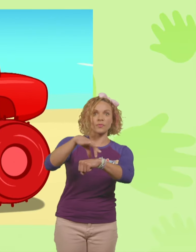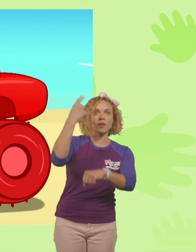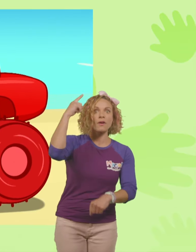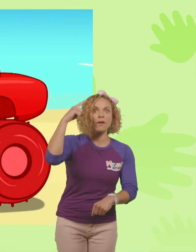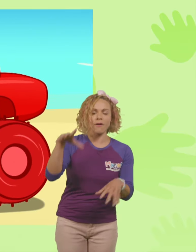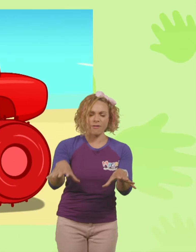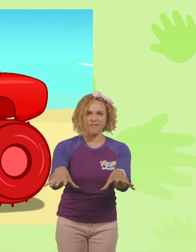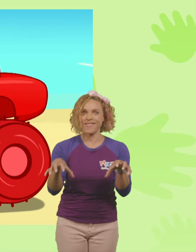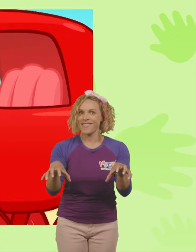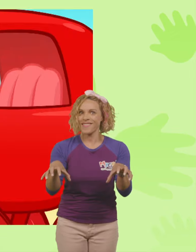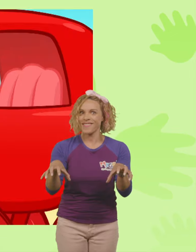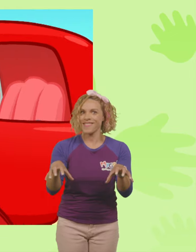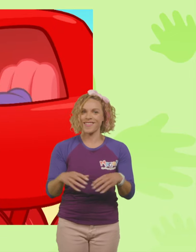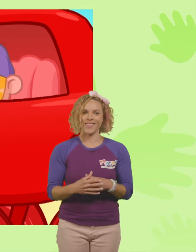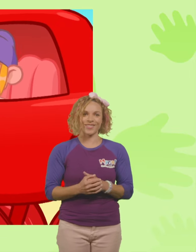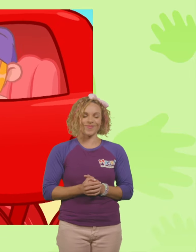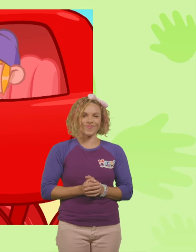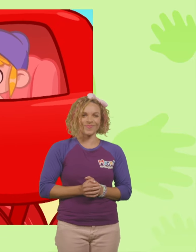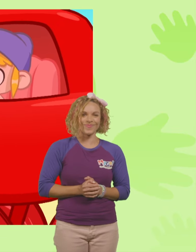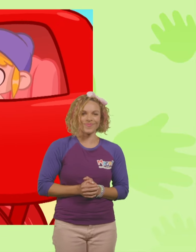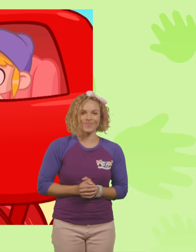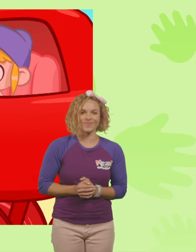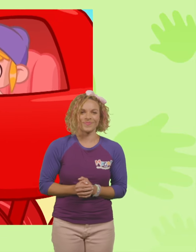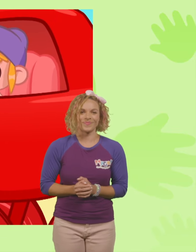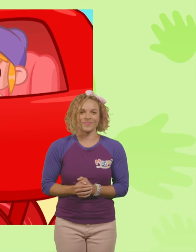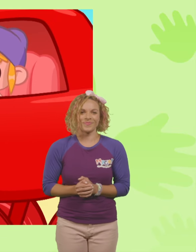lose any grip on the ice.